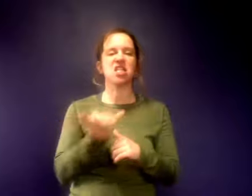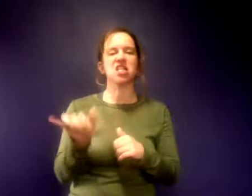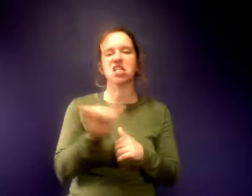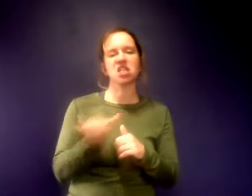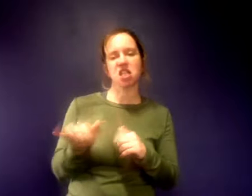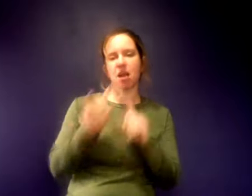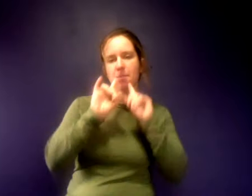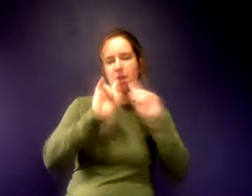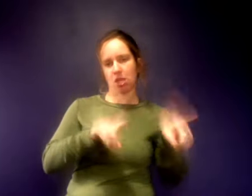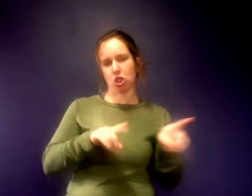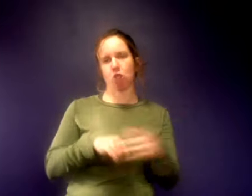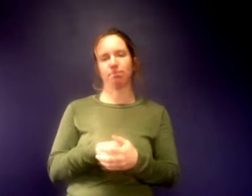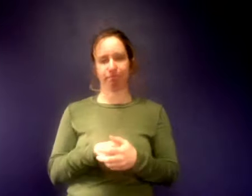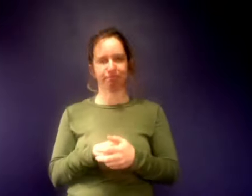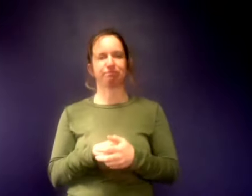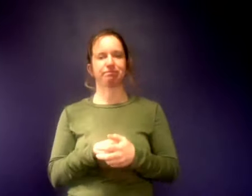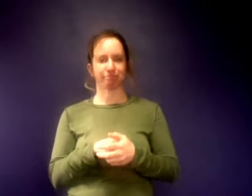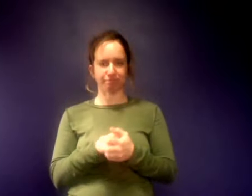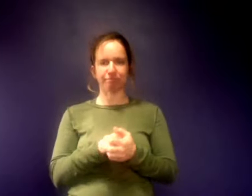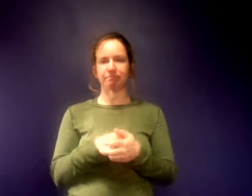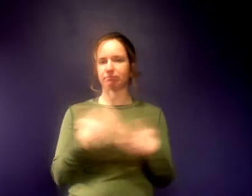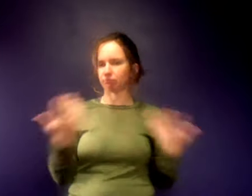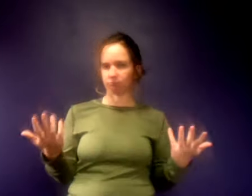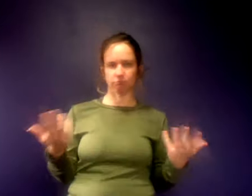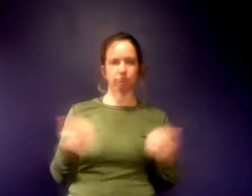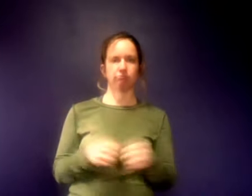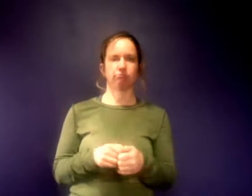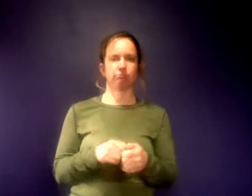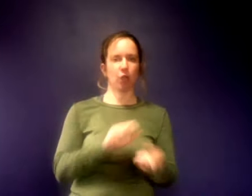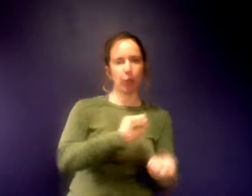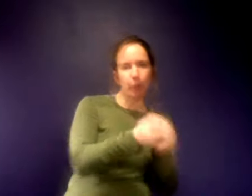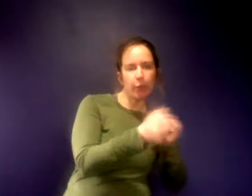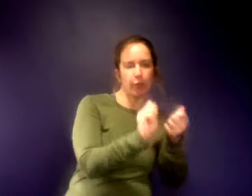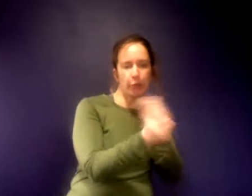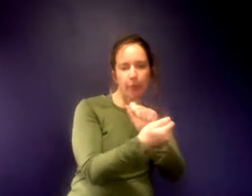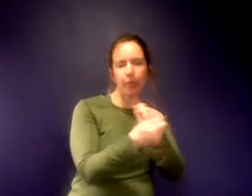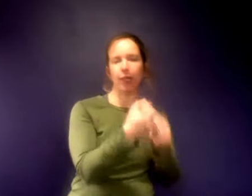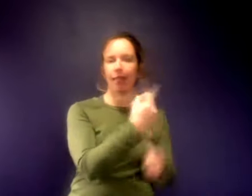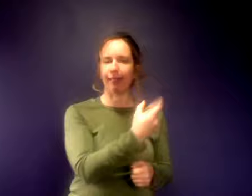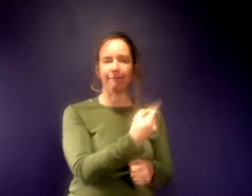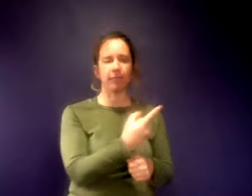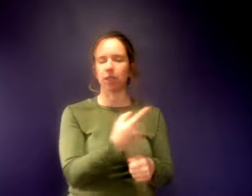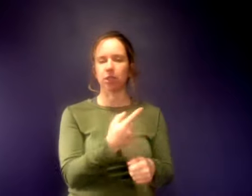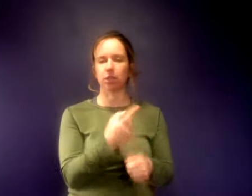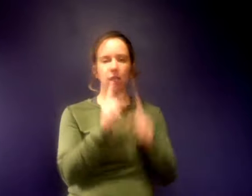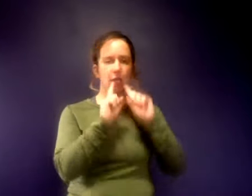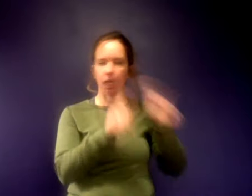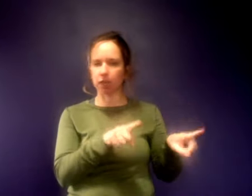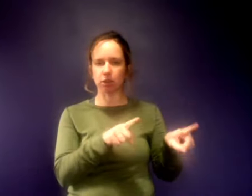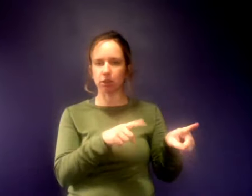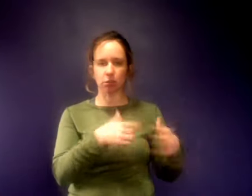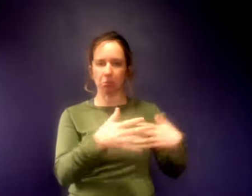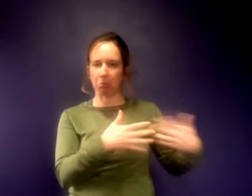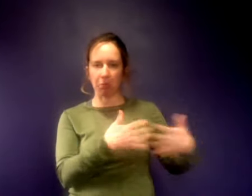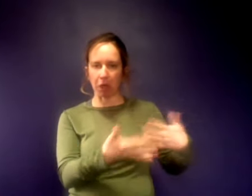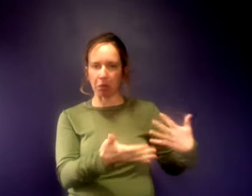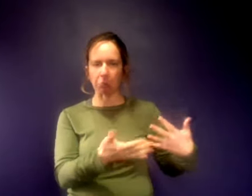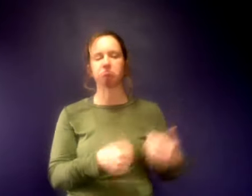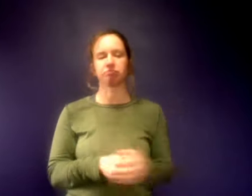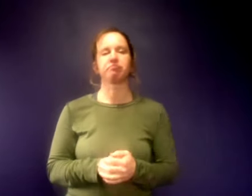I'm going to have 11. If I have 6 avocados and you gave me 5, I'm going to have 11 either way. Let's do a couple, since this number line is so nice, I want to